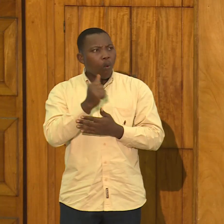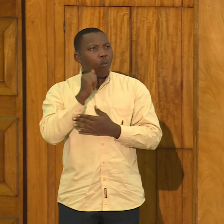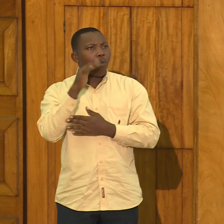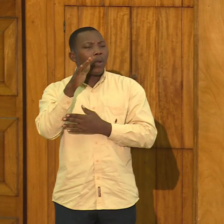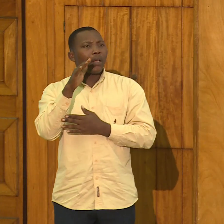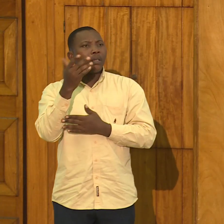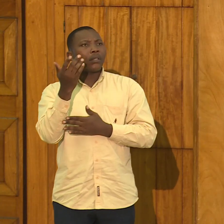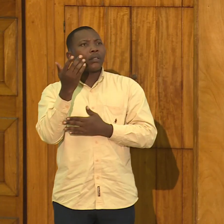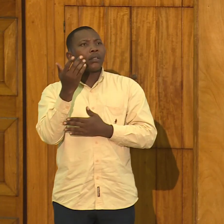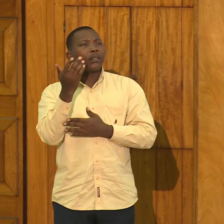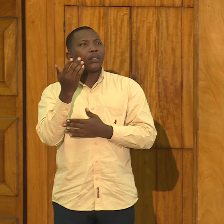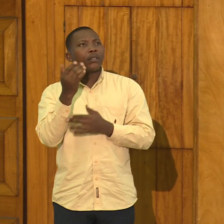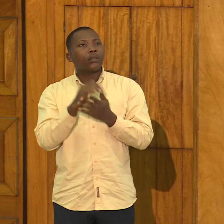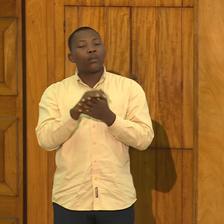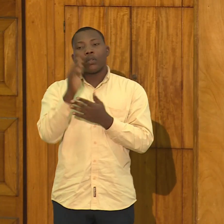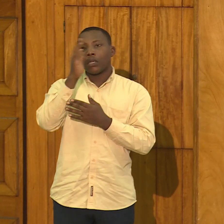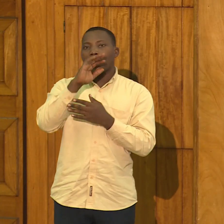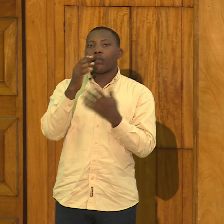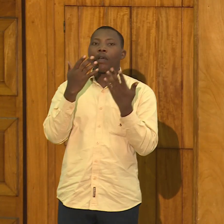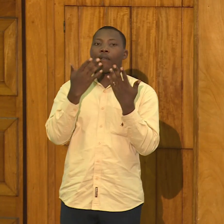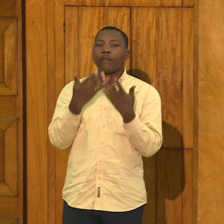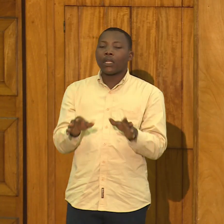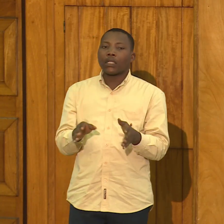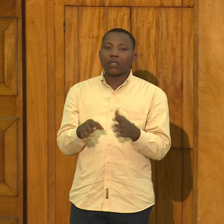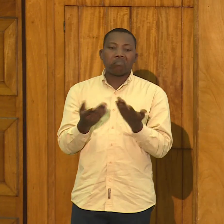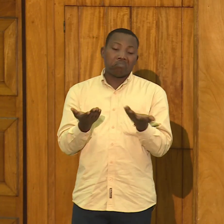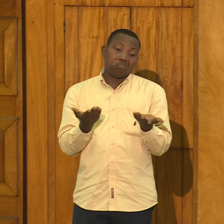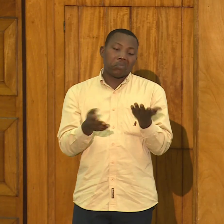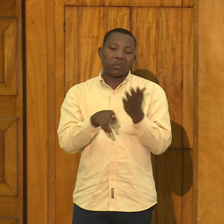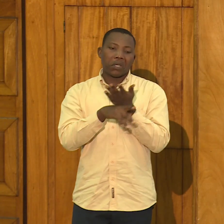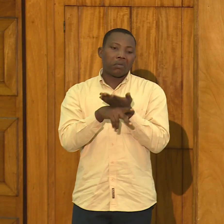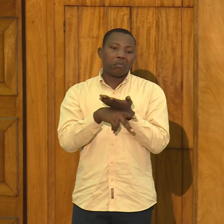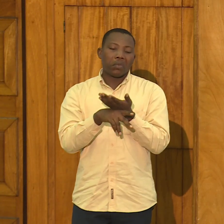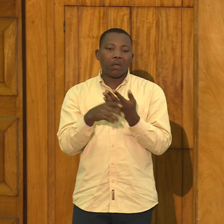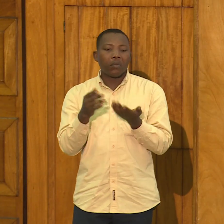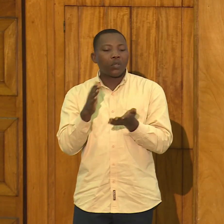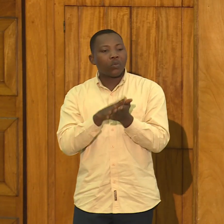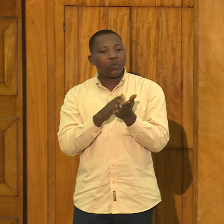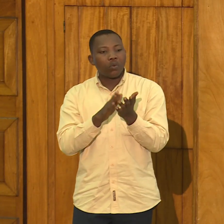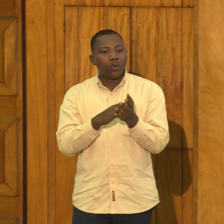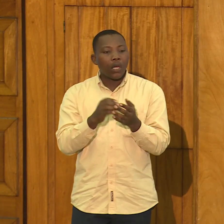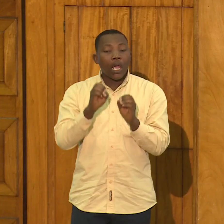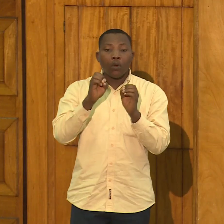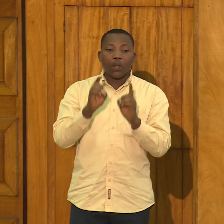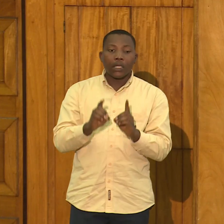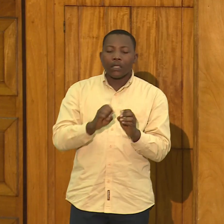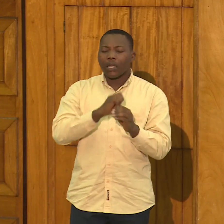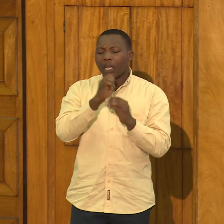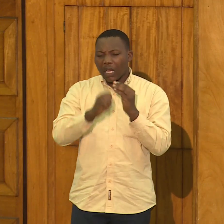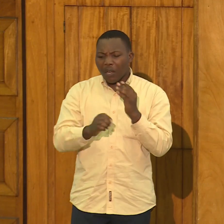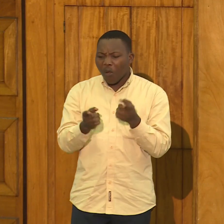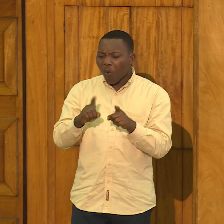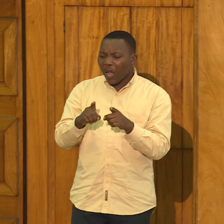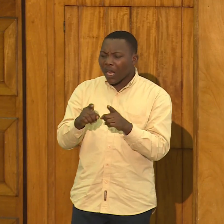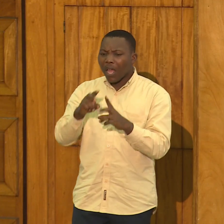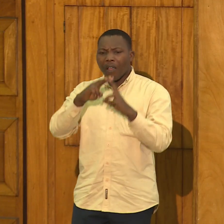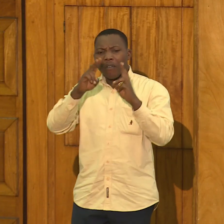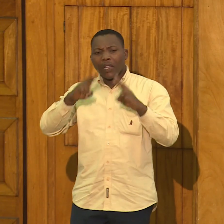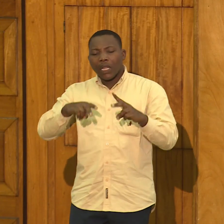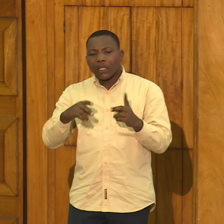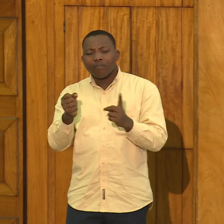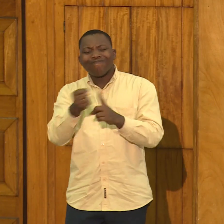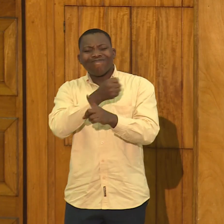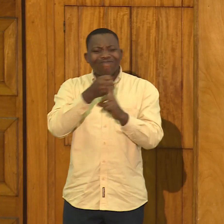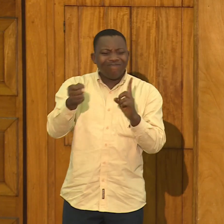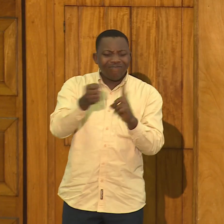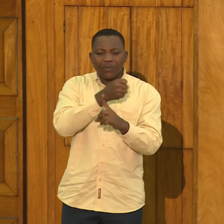she never finished primary school. Her education ended at age 11 when her village was attacked, right? And